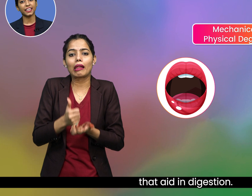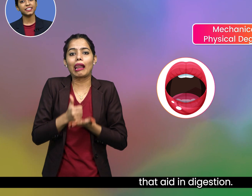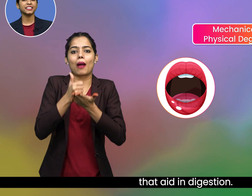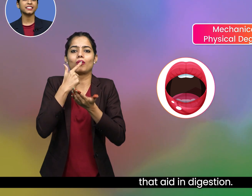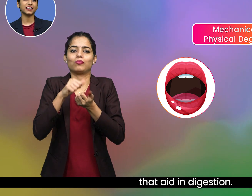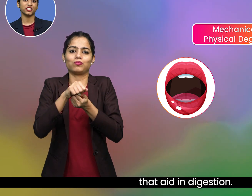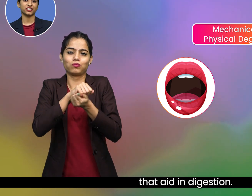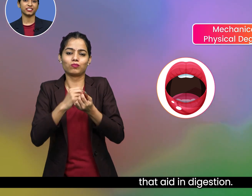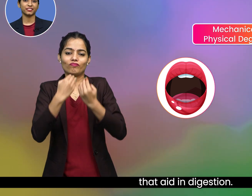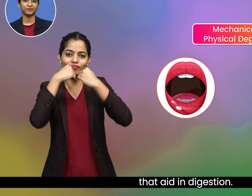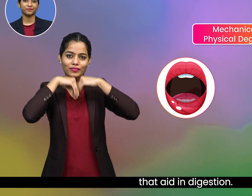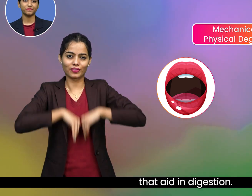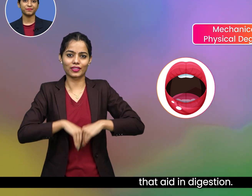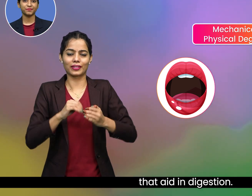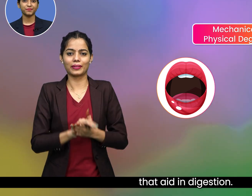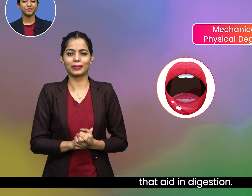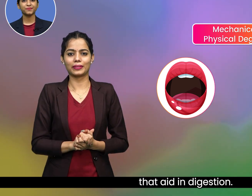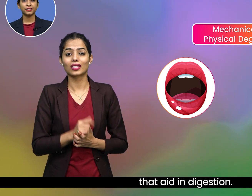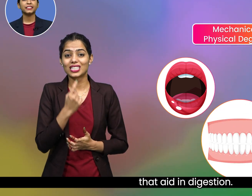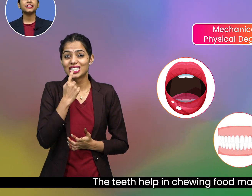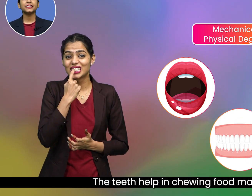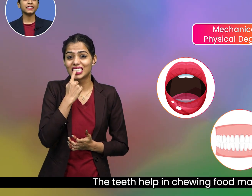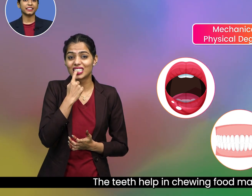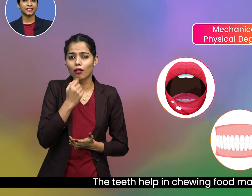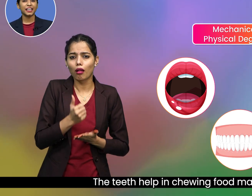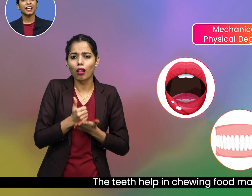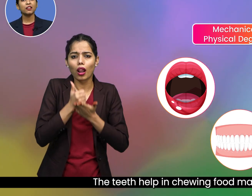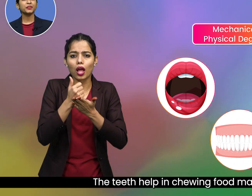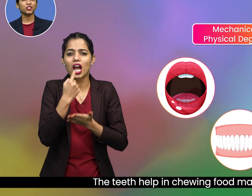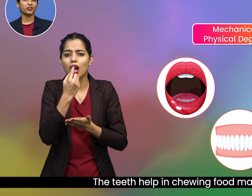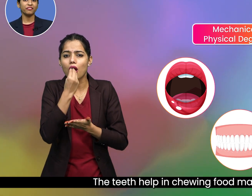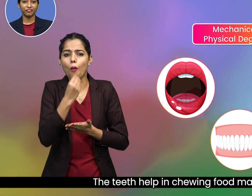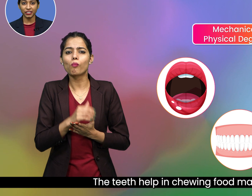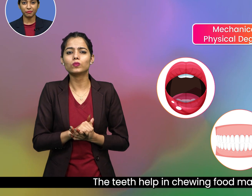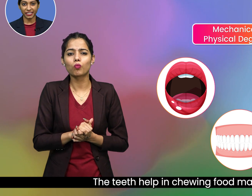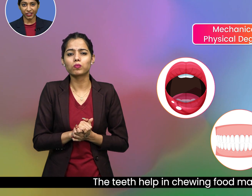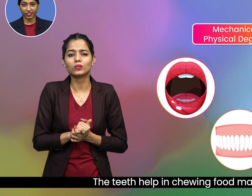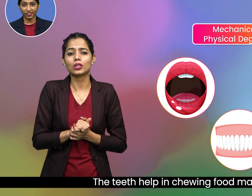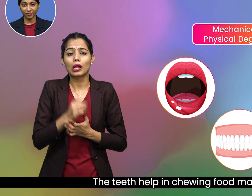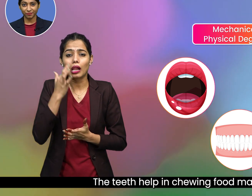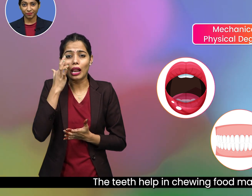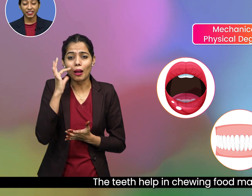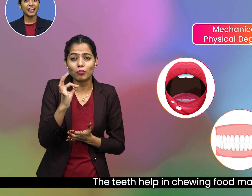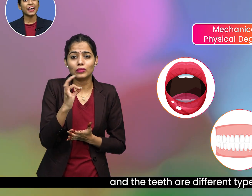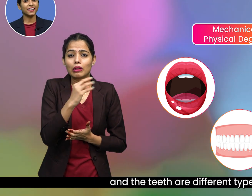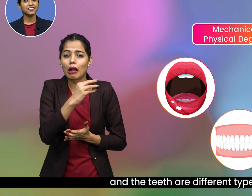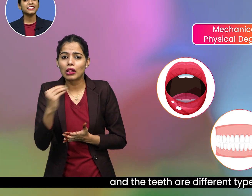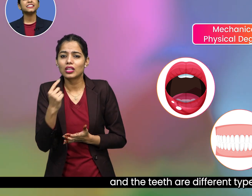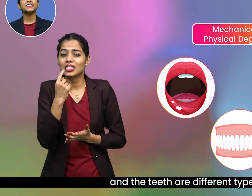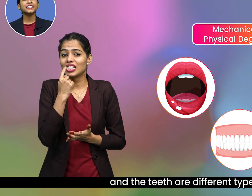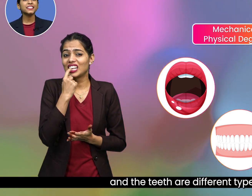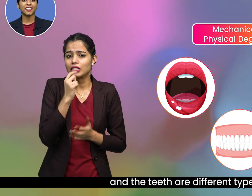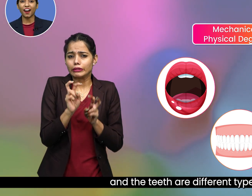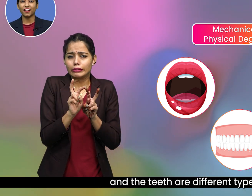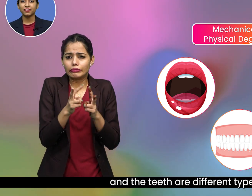that aid in digestion. The teeth help in chewing food material, and